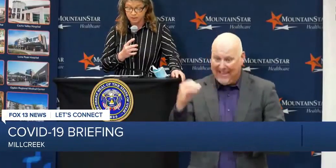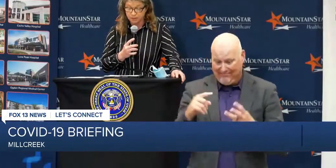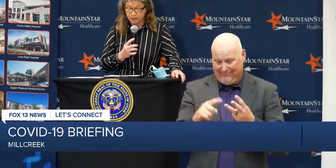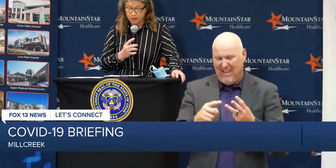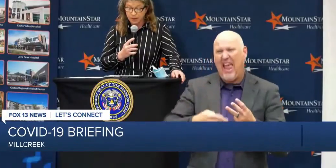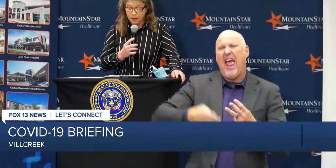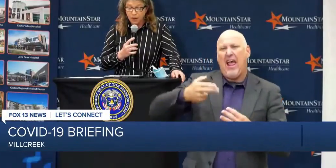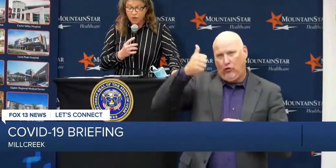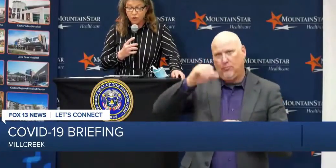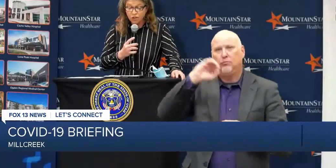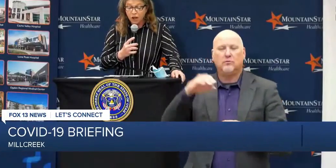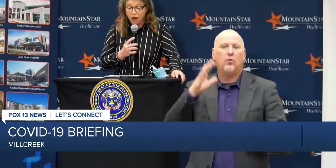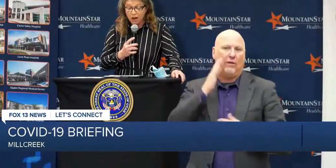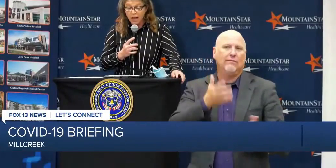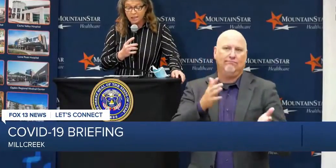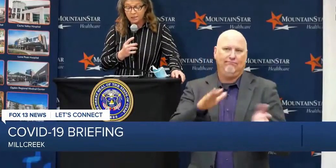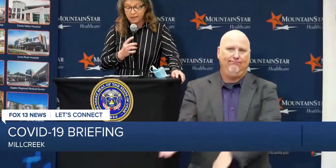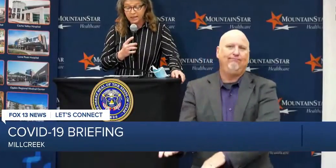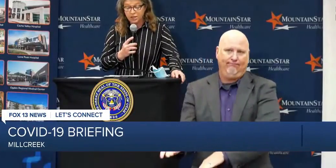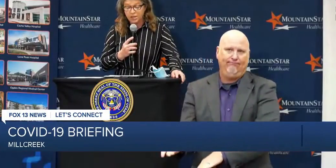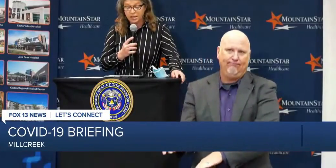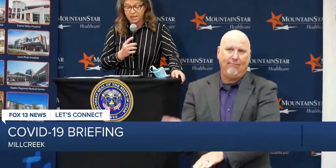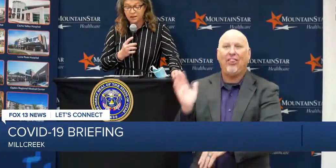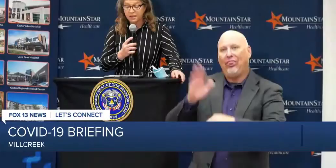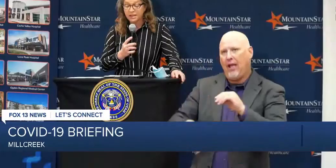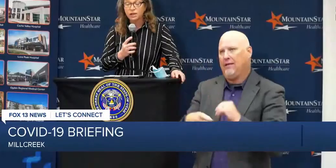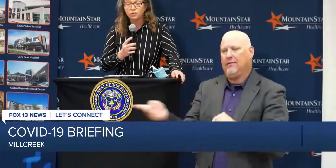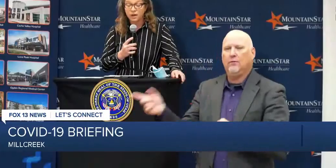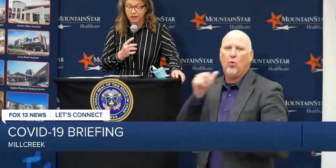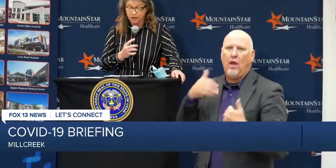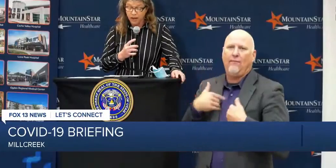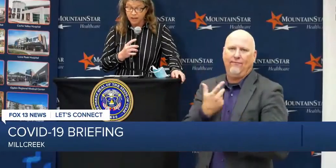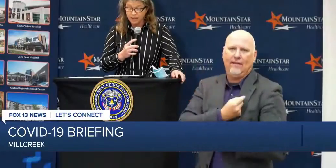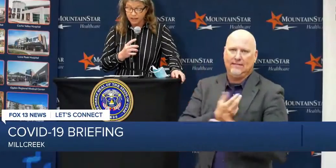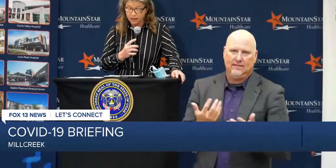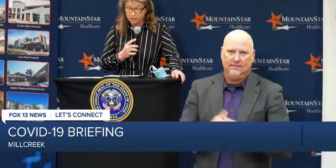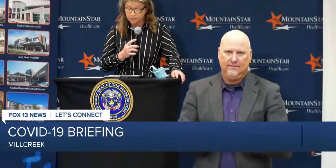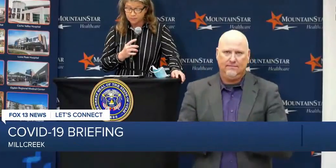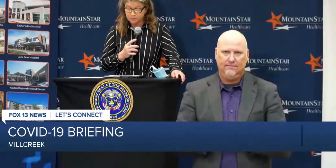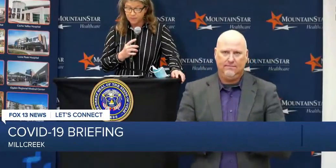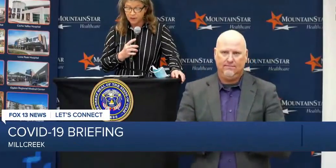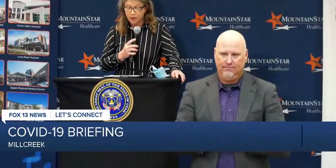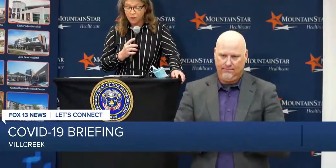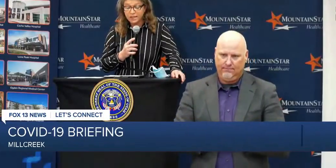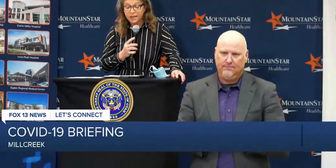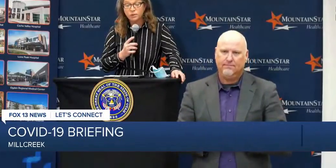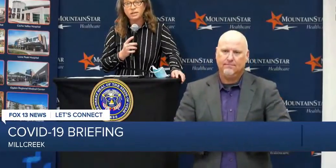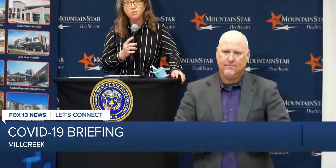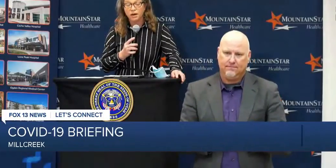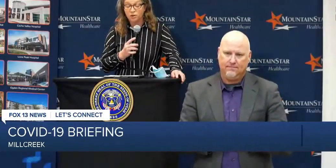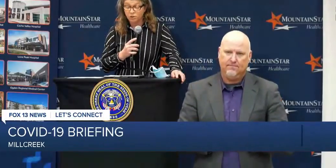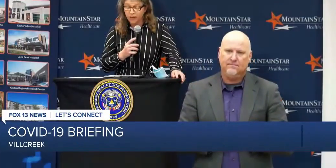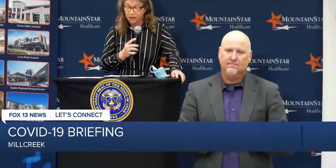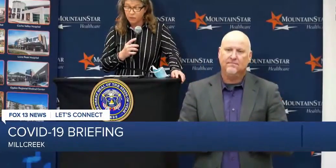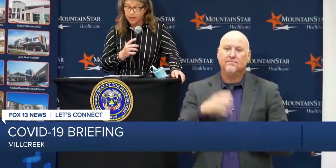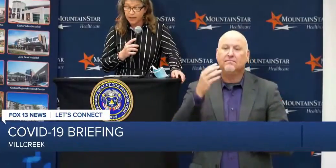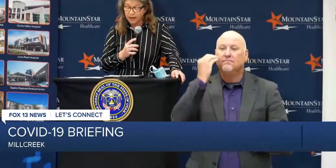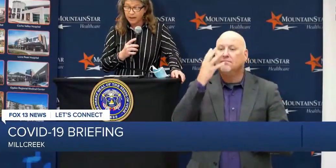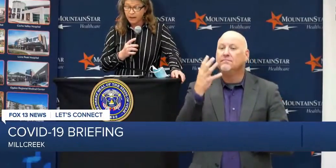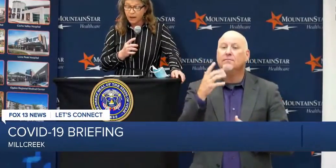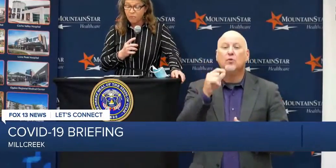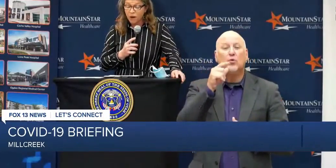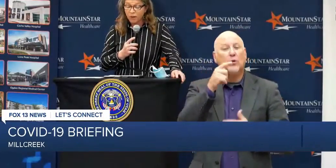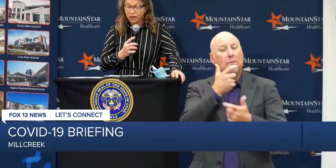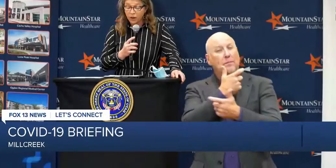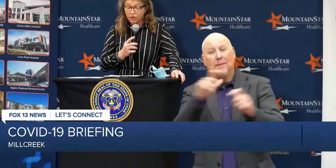mild. Virtually all hospitalizations and death continue among the unvaccinated. We're continuing to monitor available